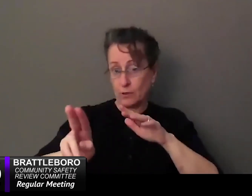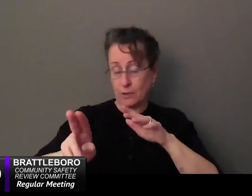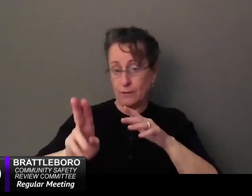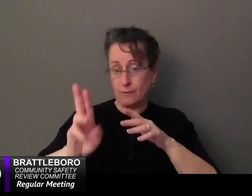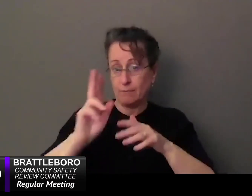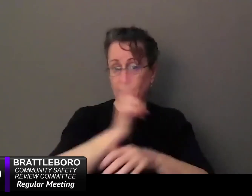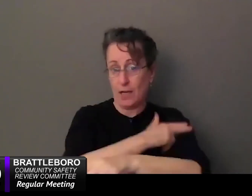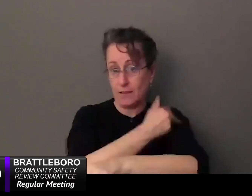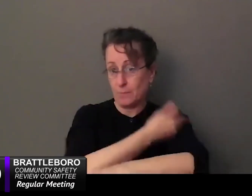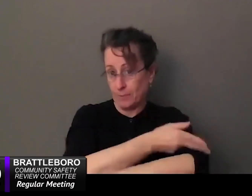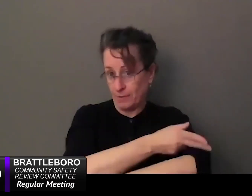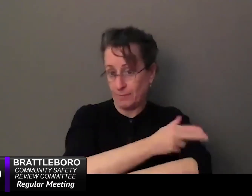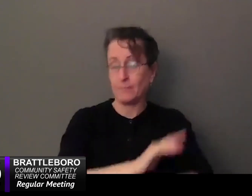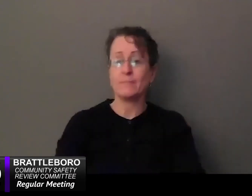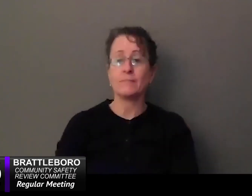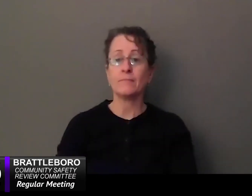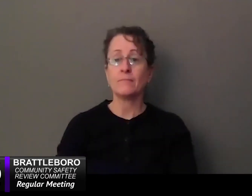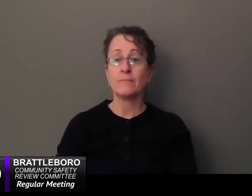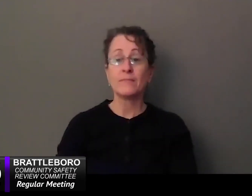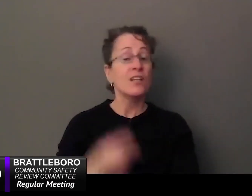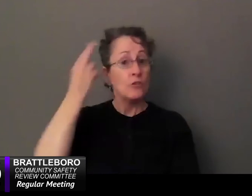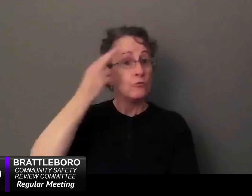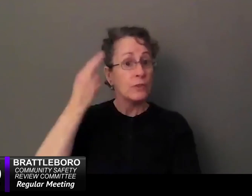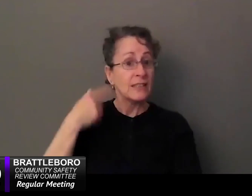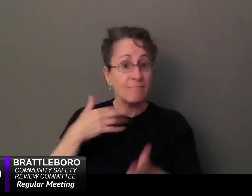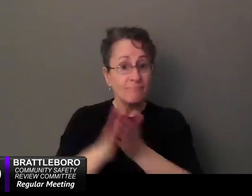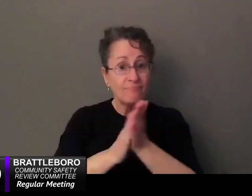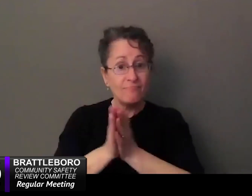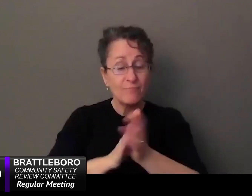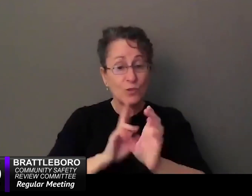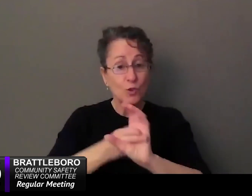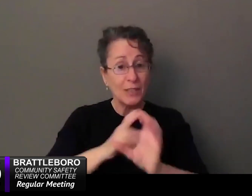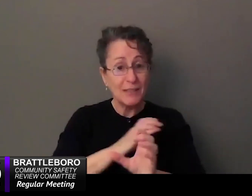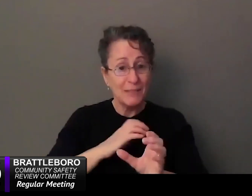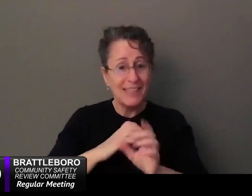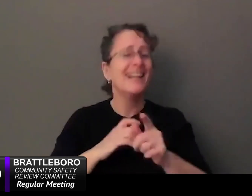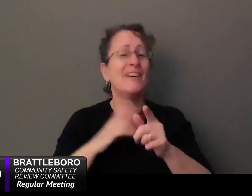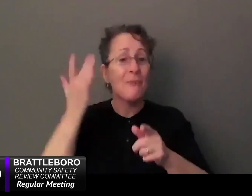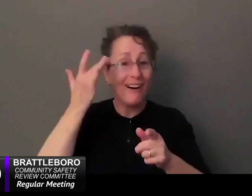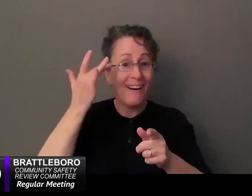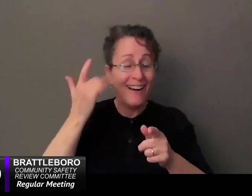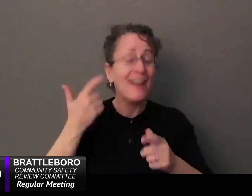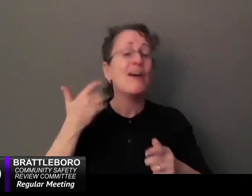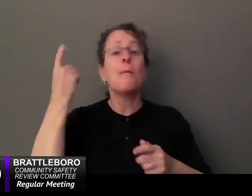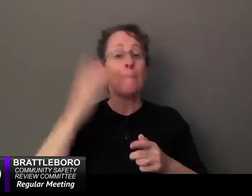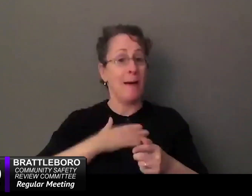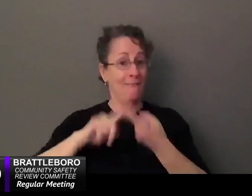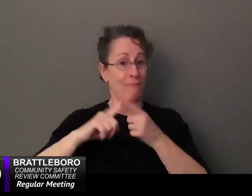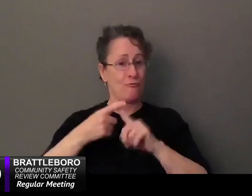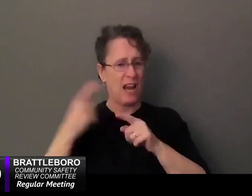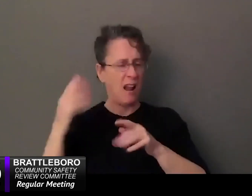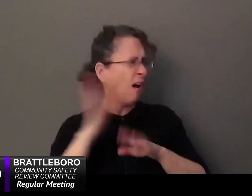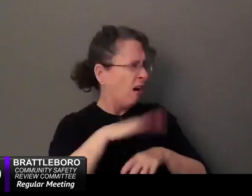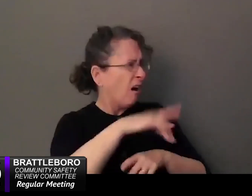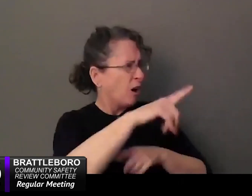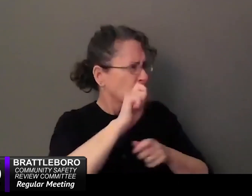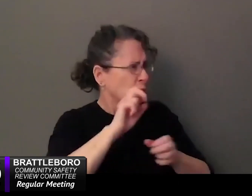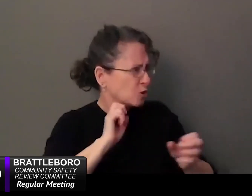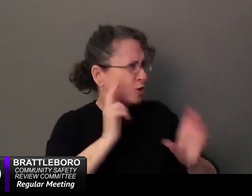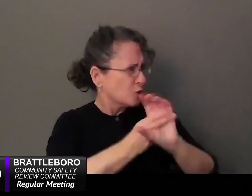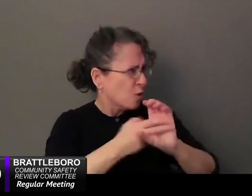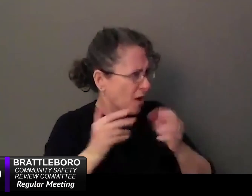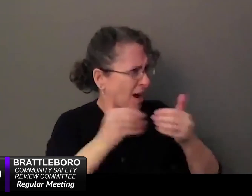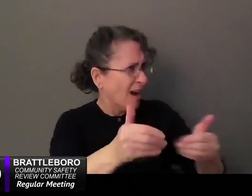I honestly applied to join this committee because one of my friends told me I should, and I wasn't closely following this whole